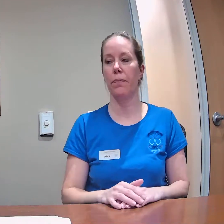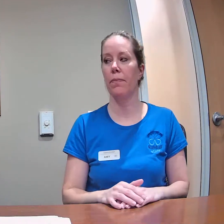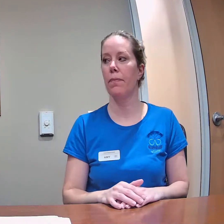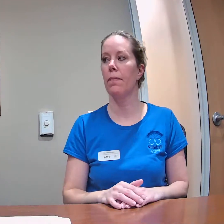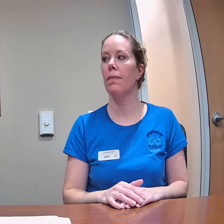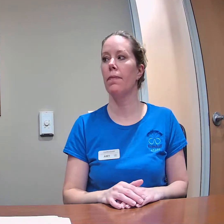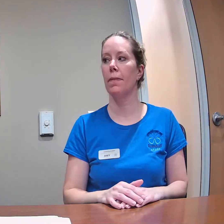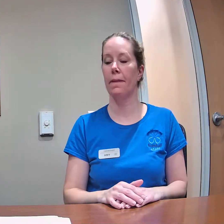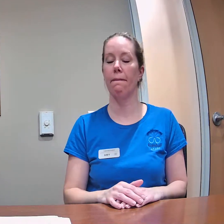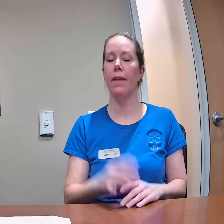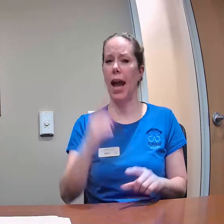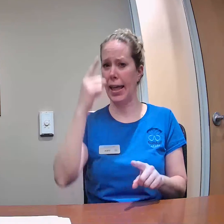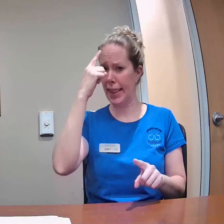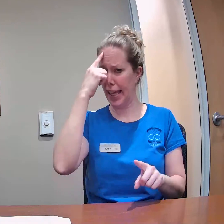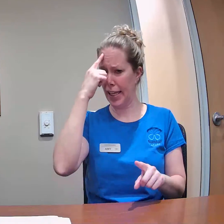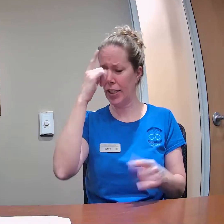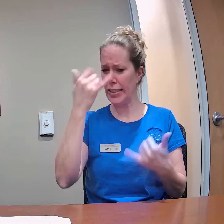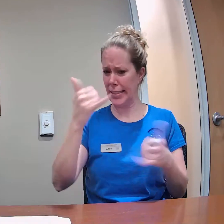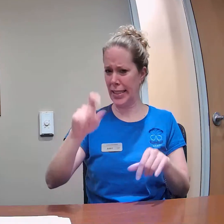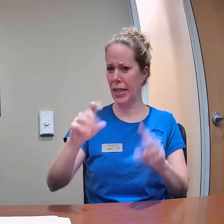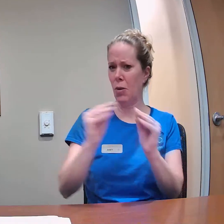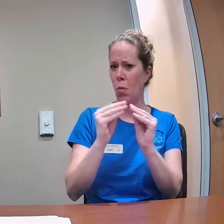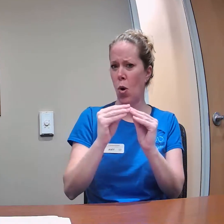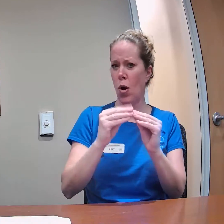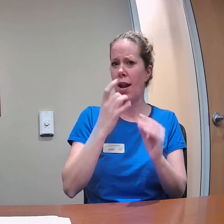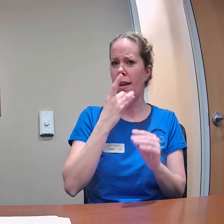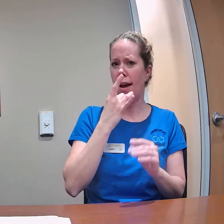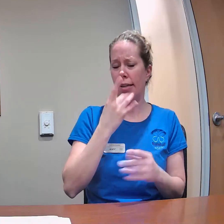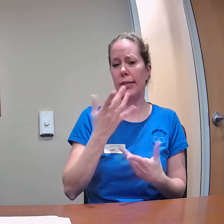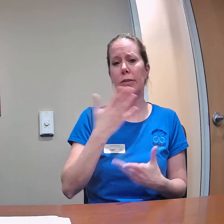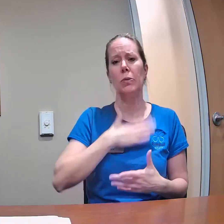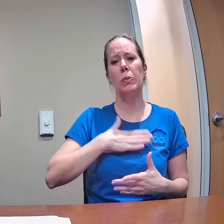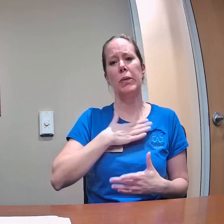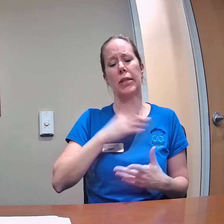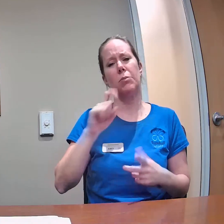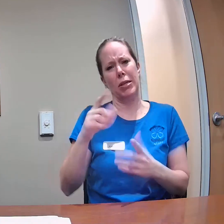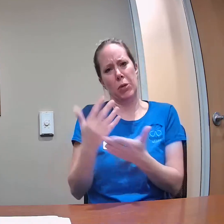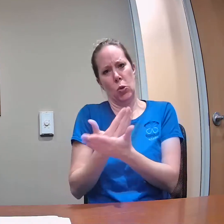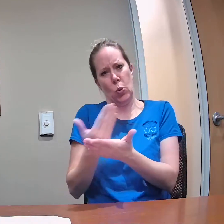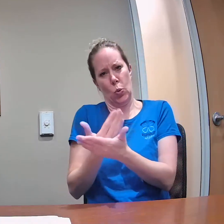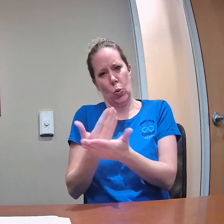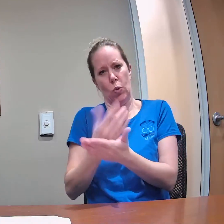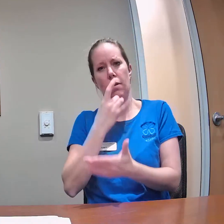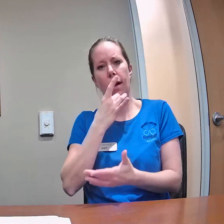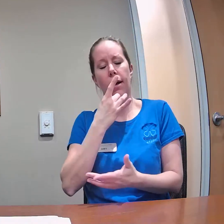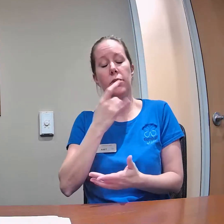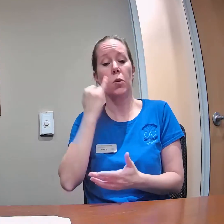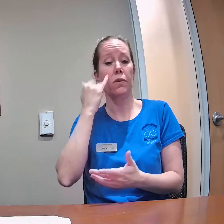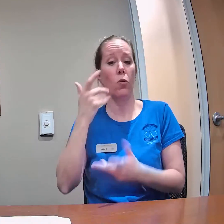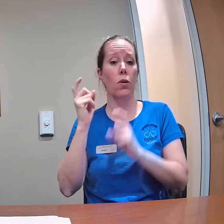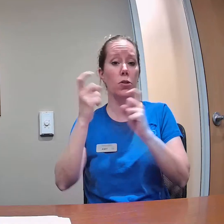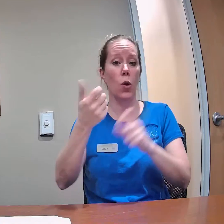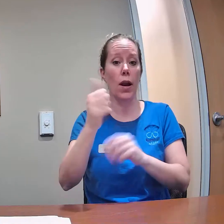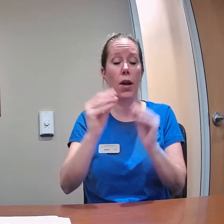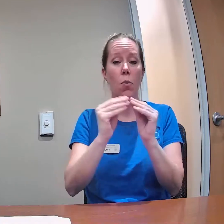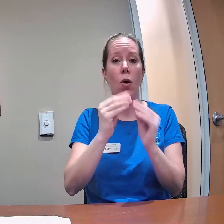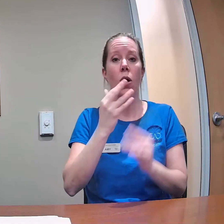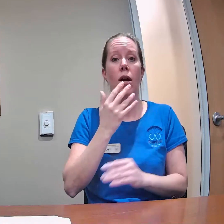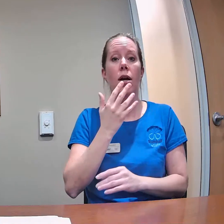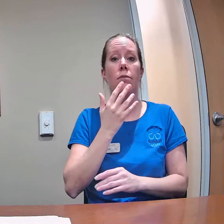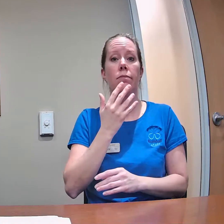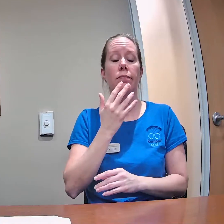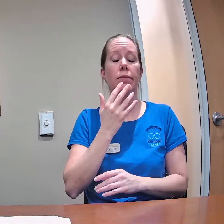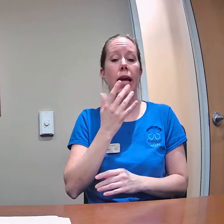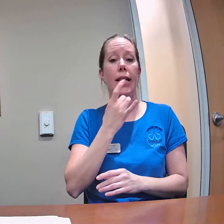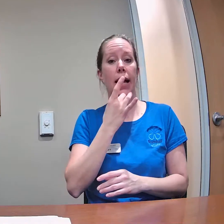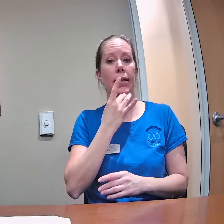Oh, and I think we need more lights. So if anybody wants to drop off, they have to be new, just because we want to make sure that they're safe. New colored lights